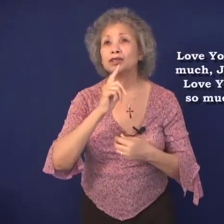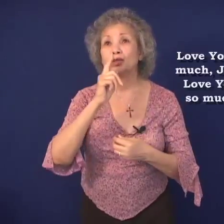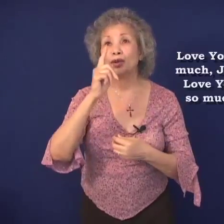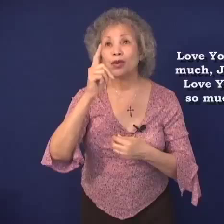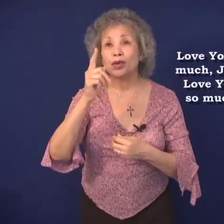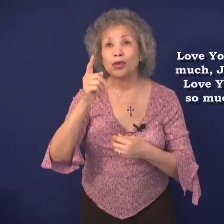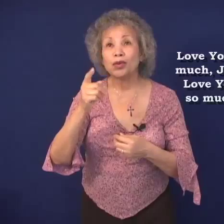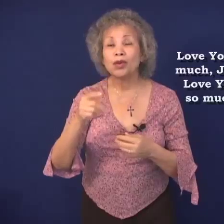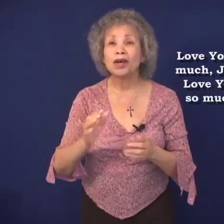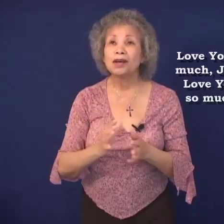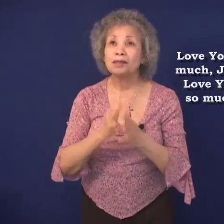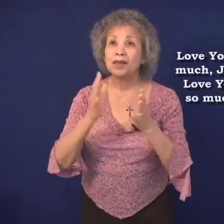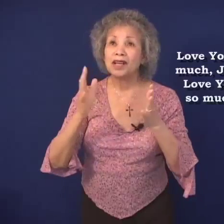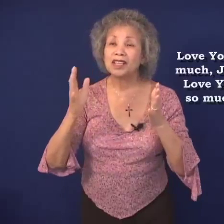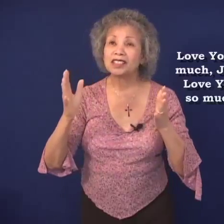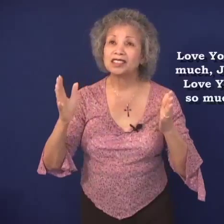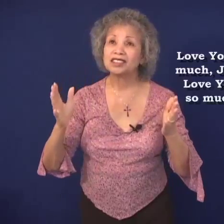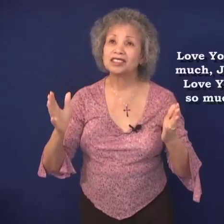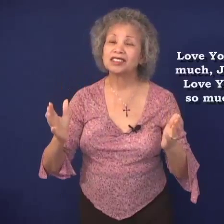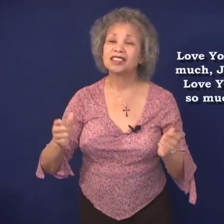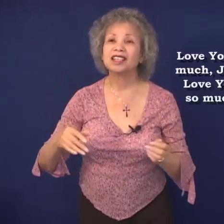so much,